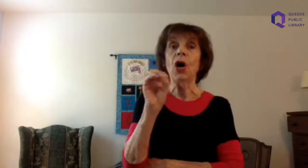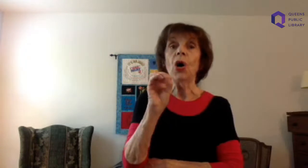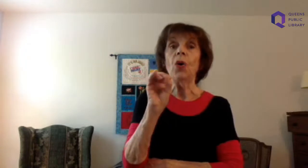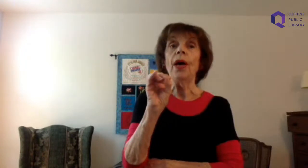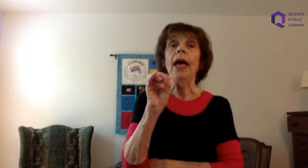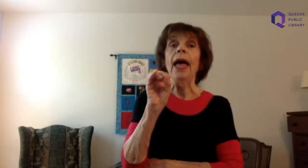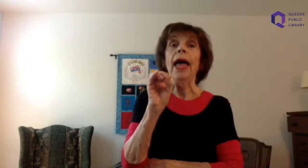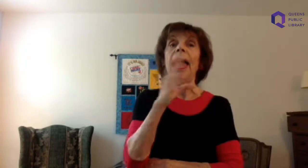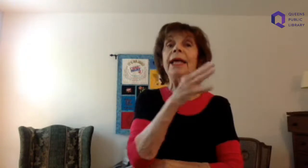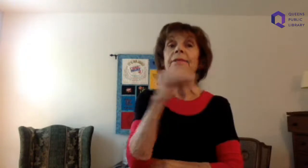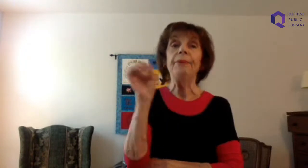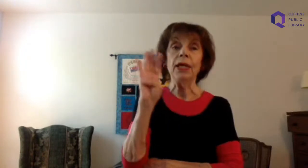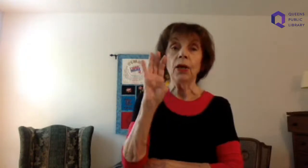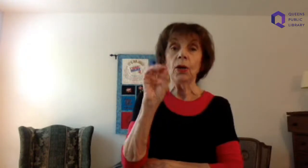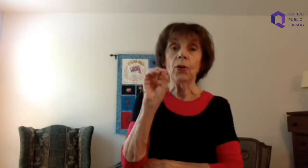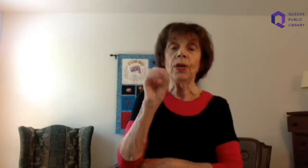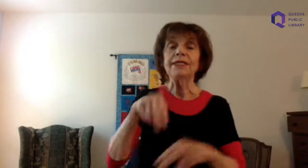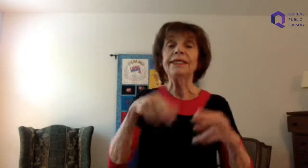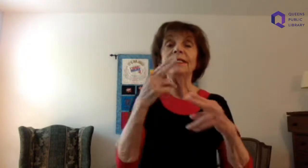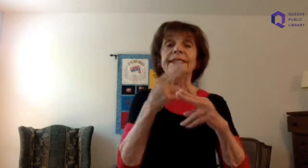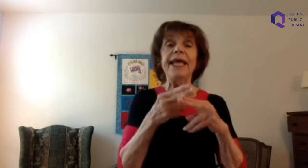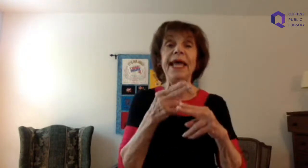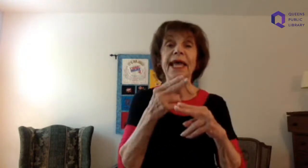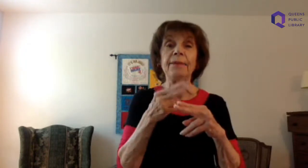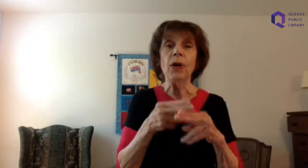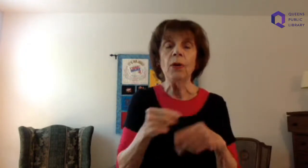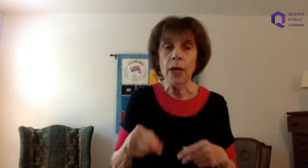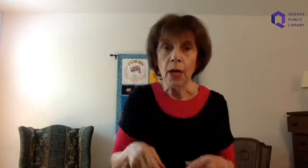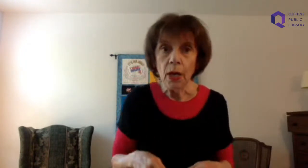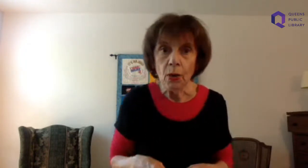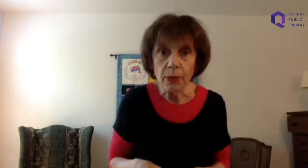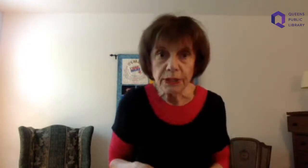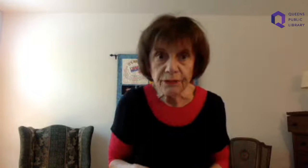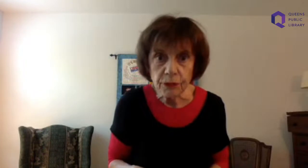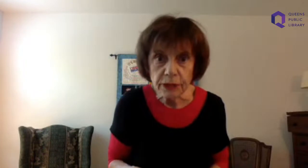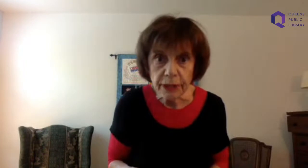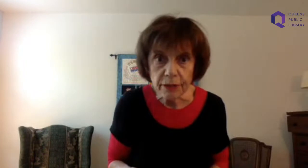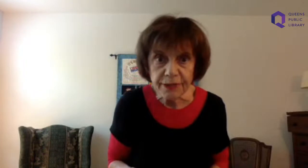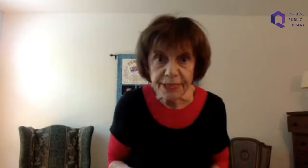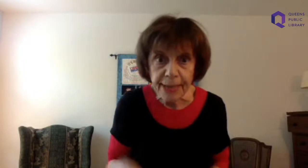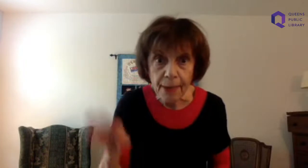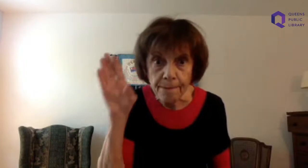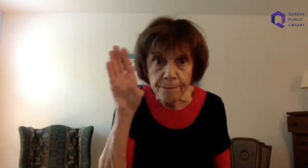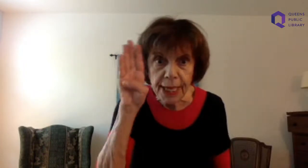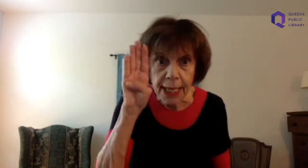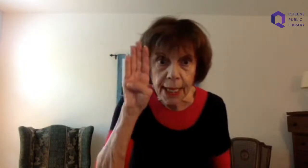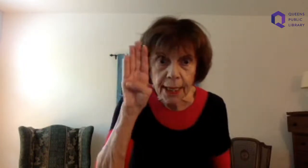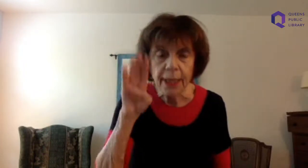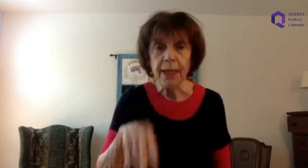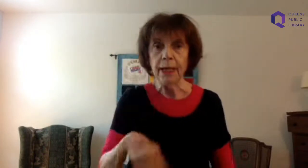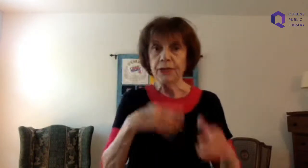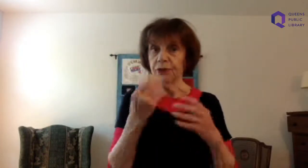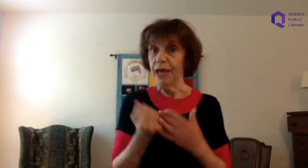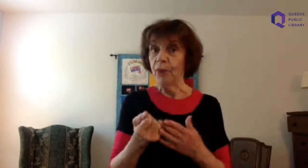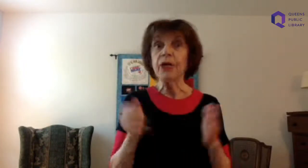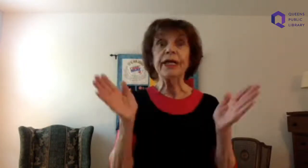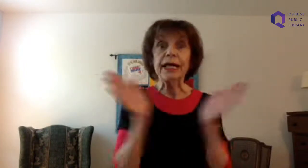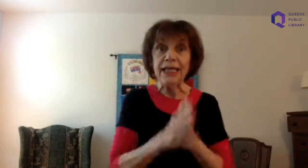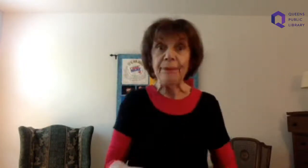B-I-N-G-O. And Bingo was his name. Oh, what's the first letter of his name? B. So now we're going to clap out